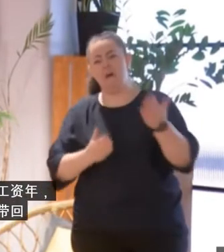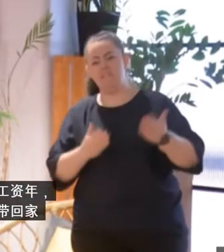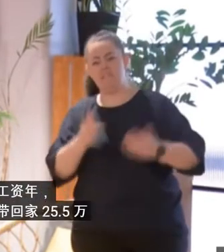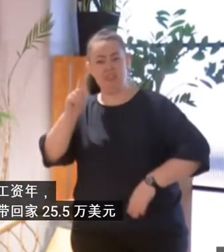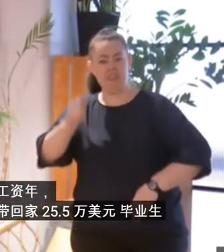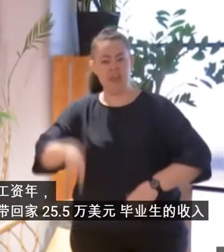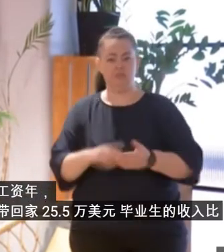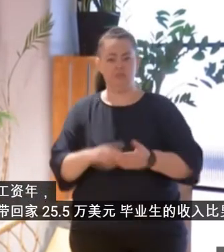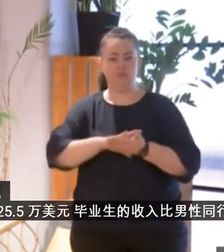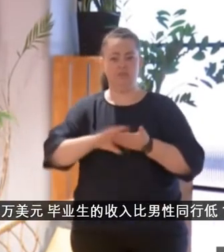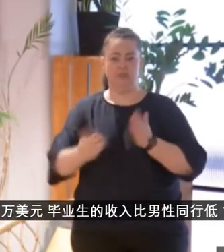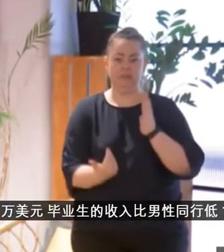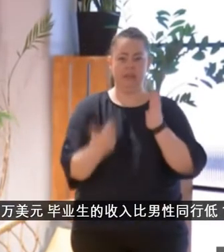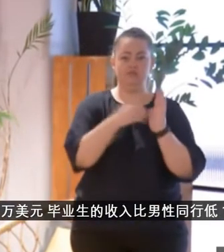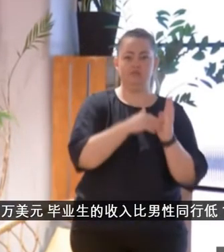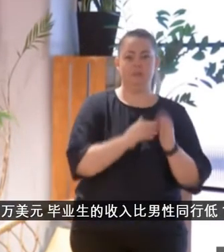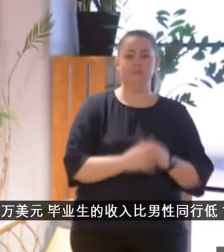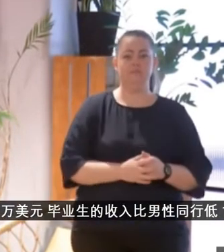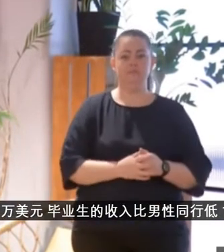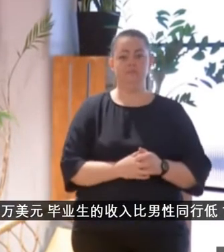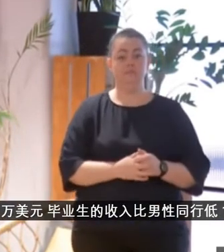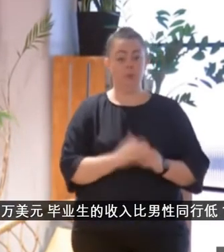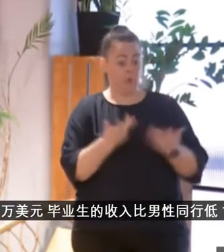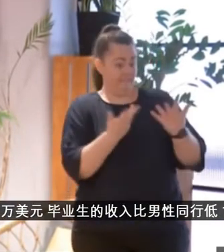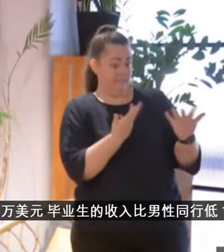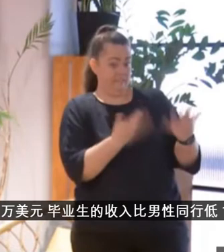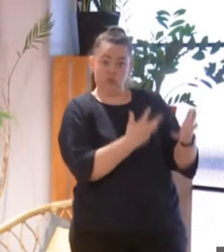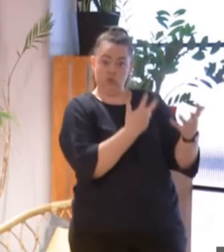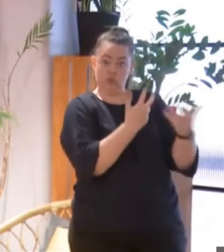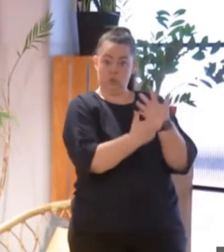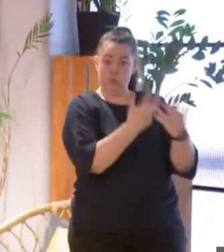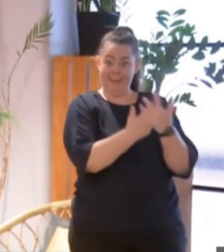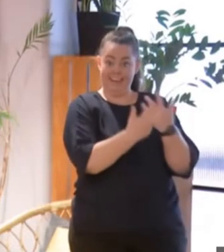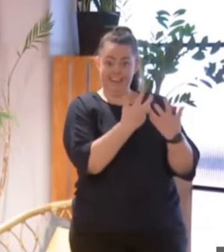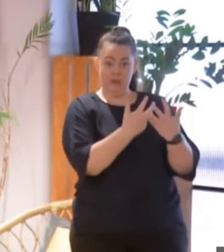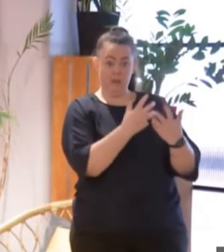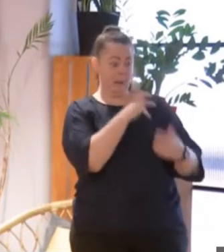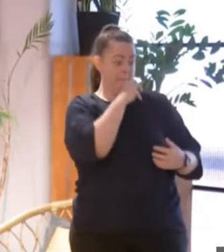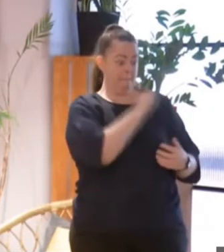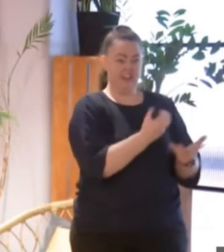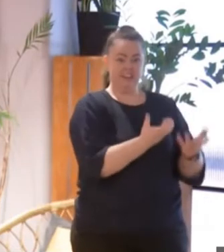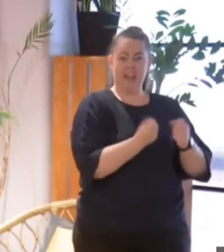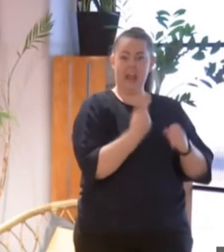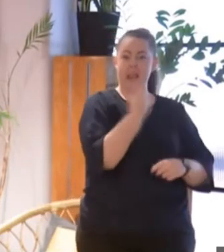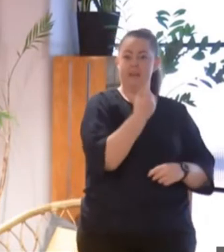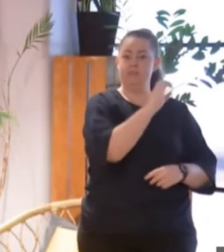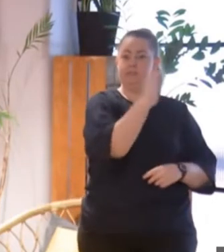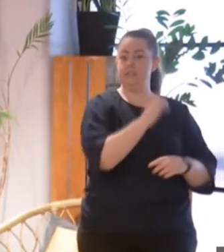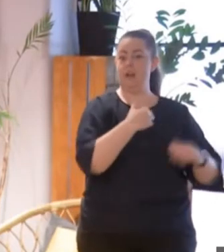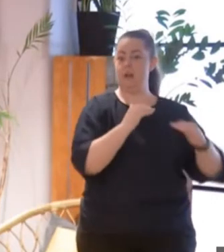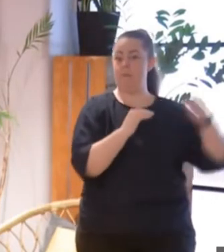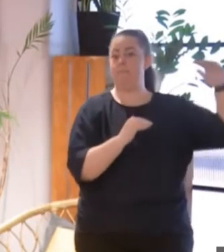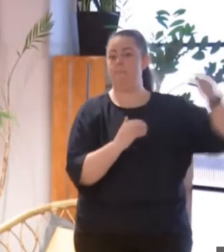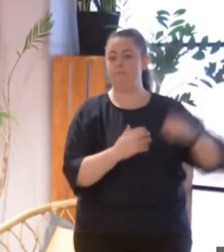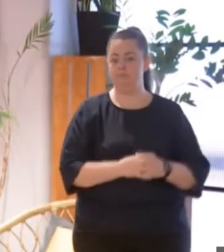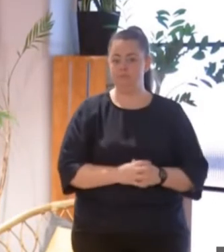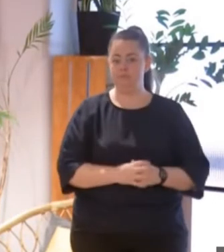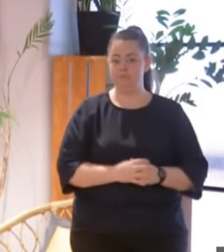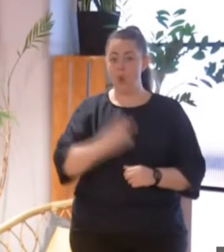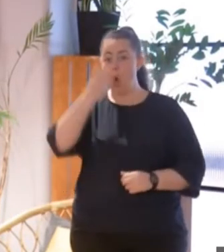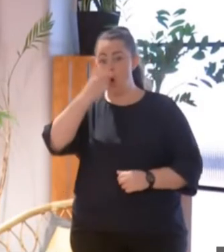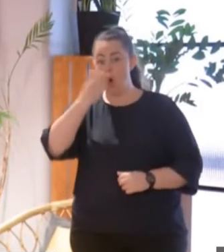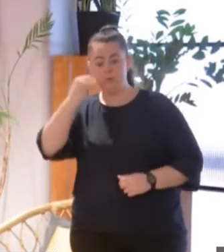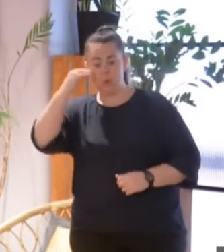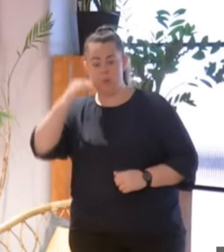female graduates earning 11% less than their male counterparts. The fastest growing demographic of homeless people is the older